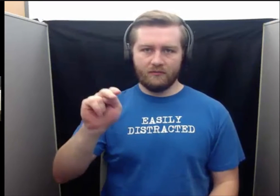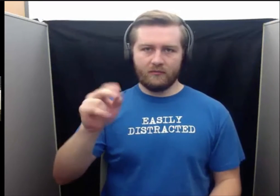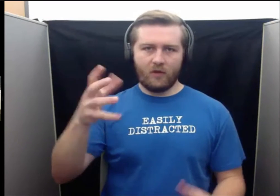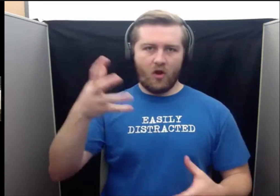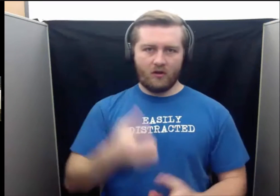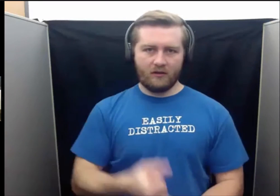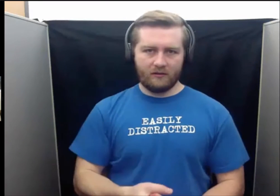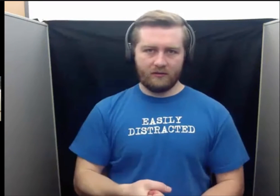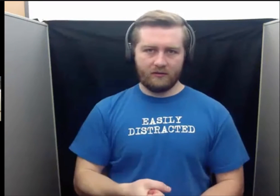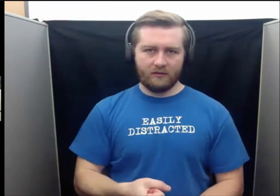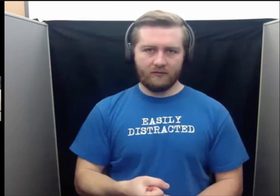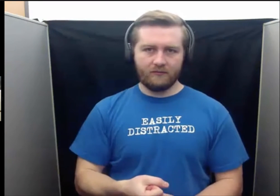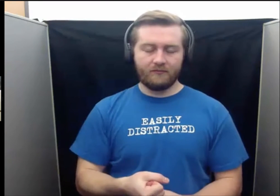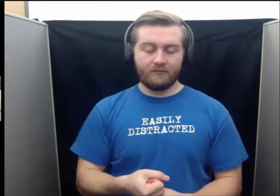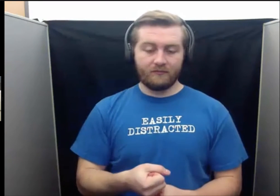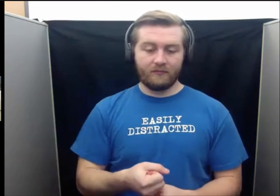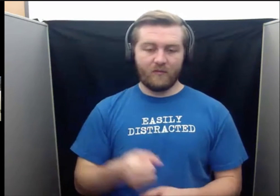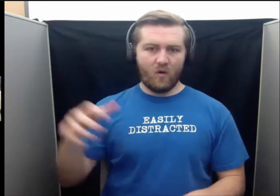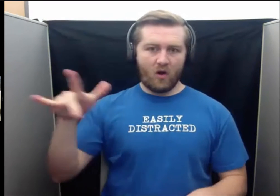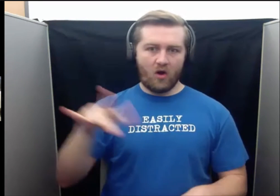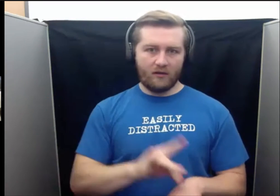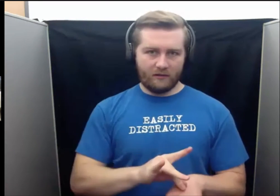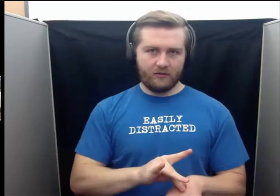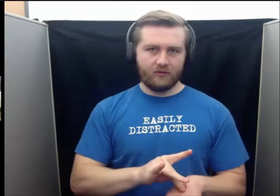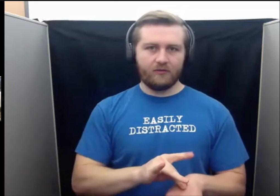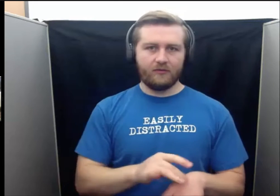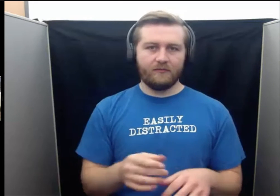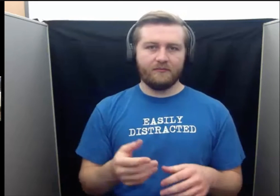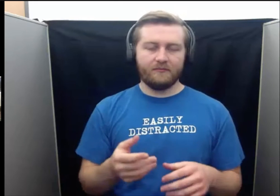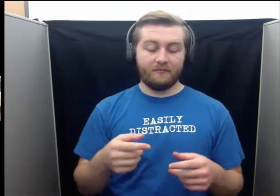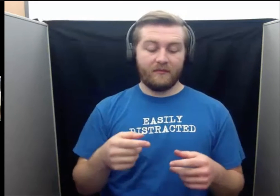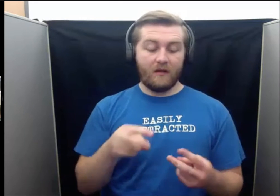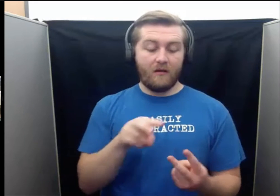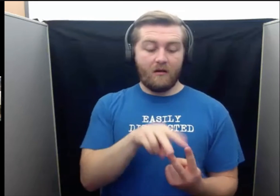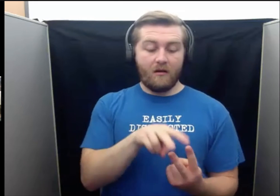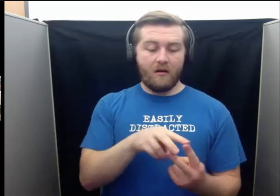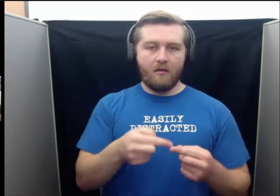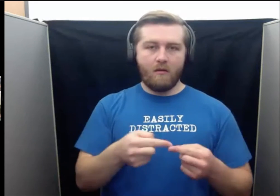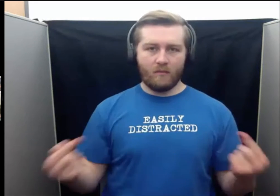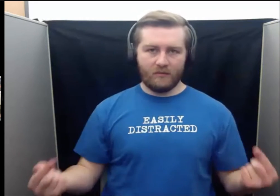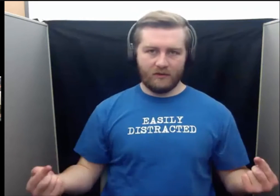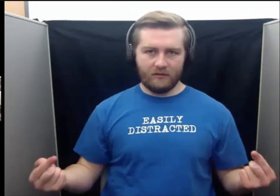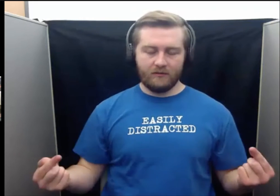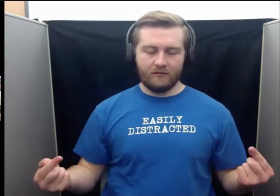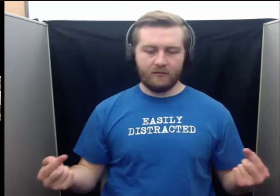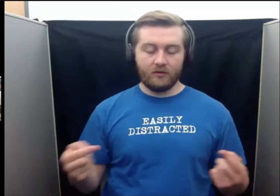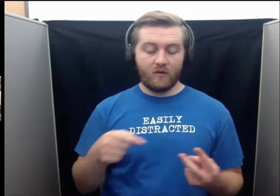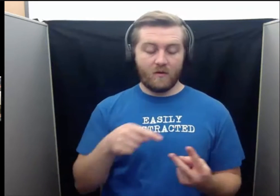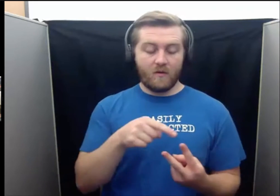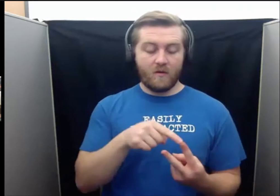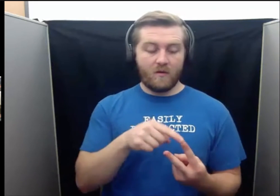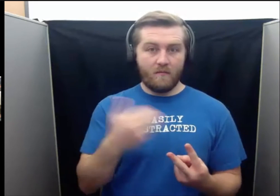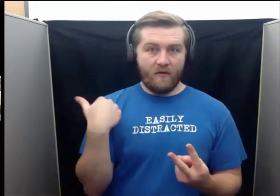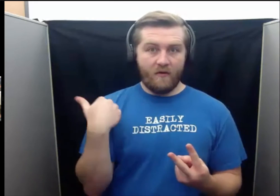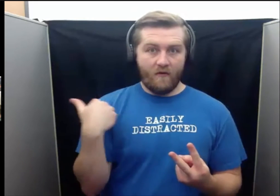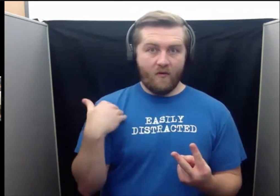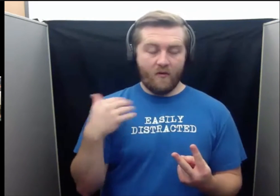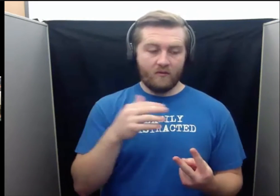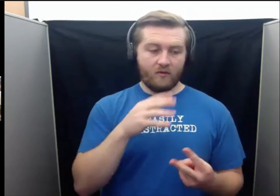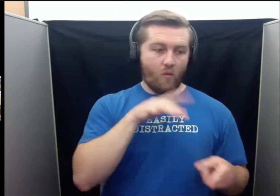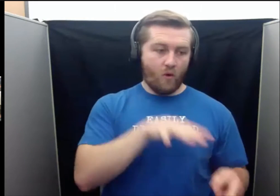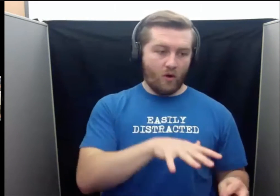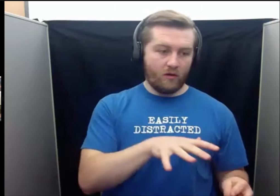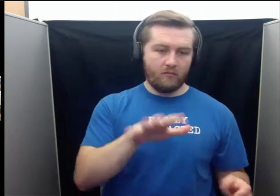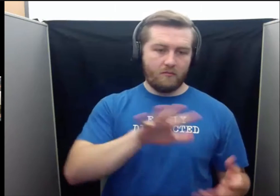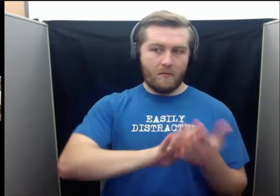take evaporation, you take water in the liquid form, and you transfer it into water in the gas form. Condensation is